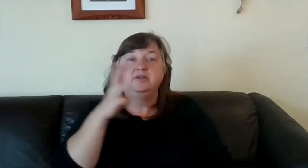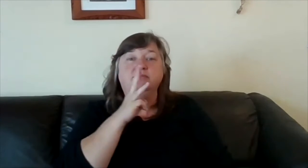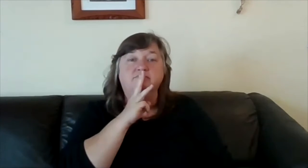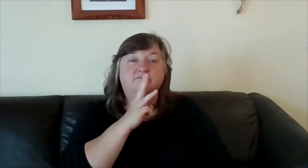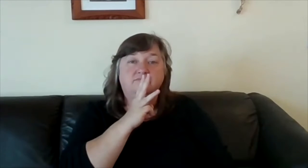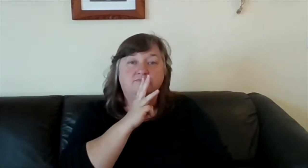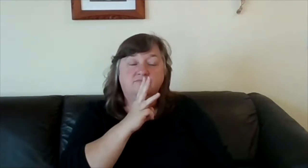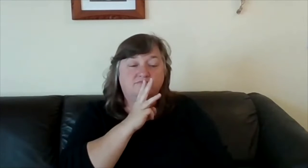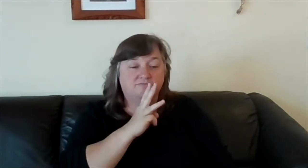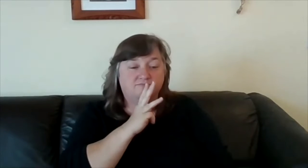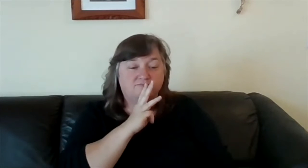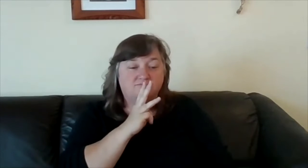W,